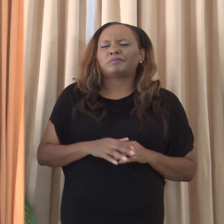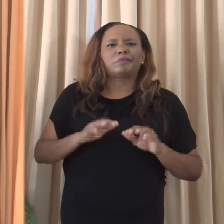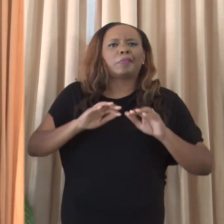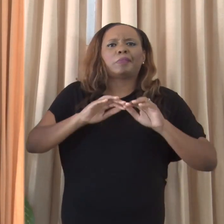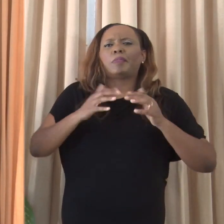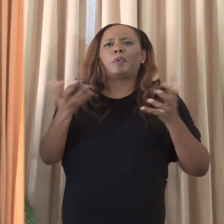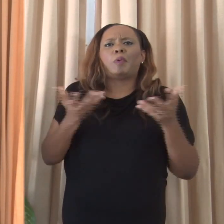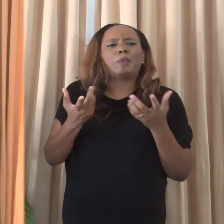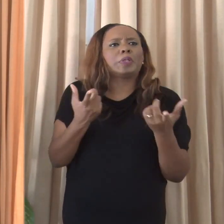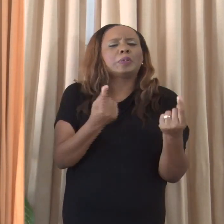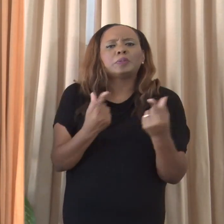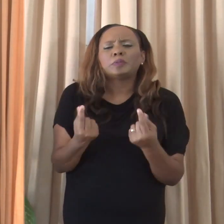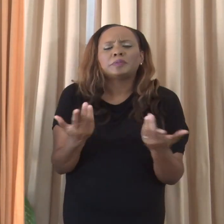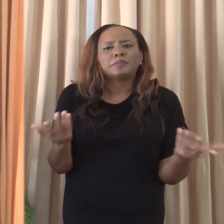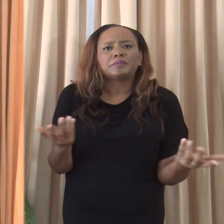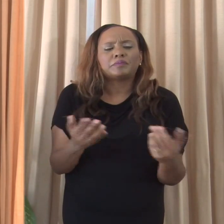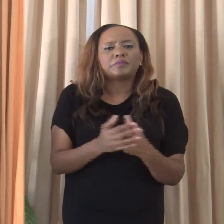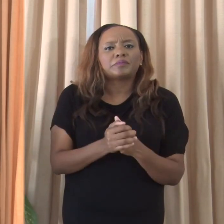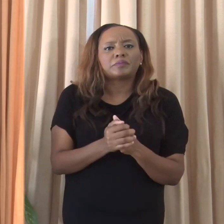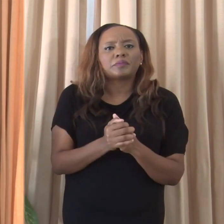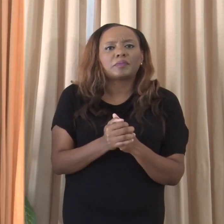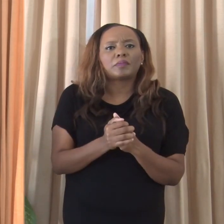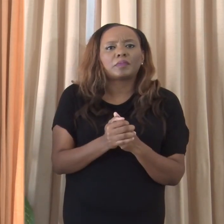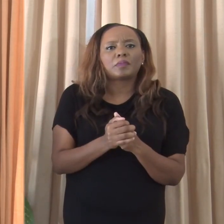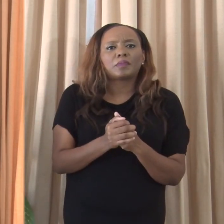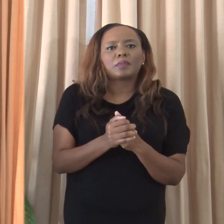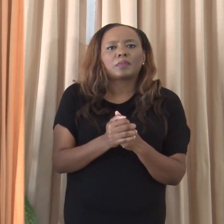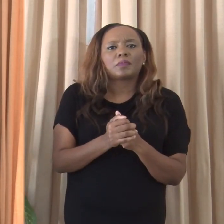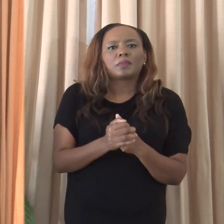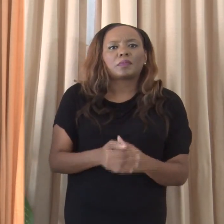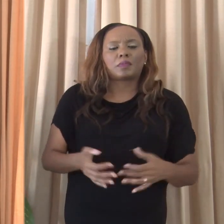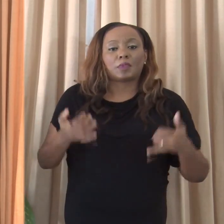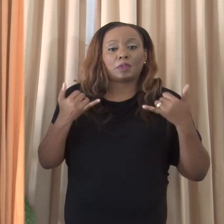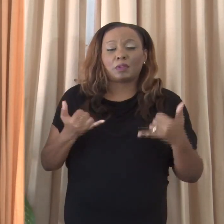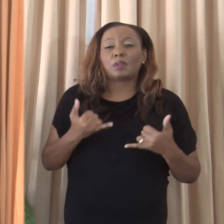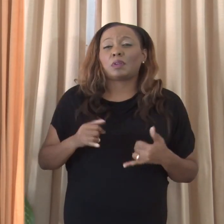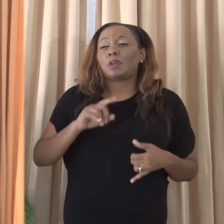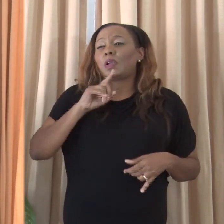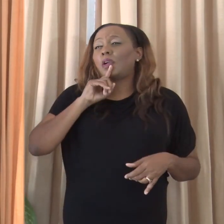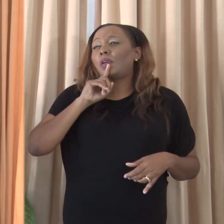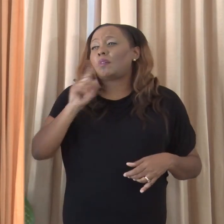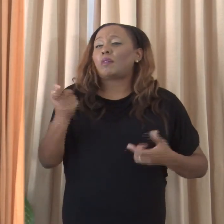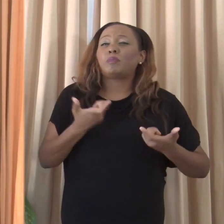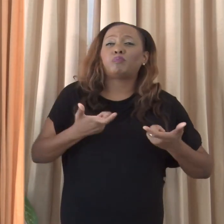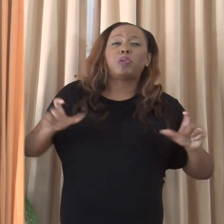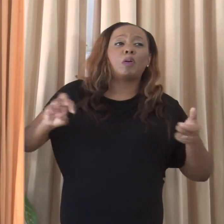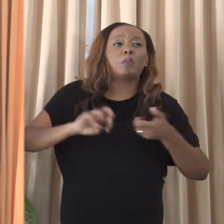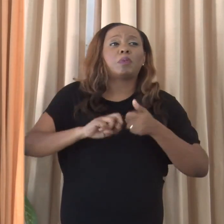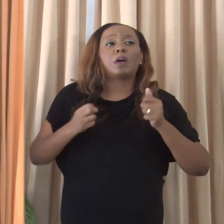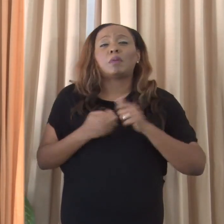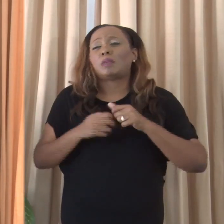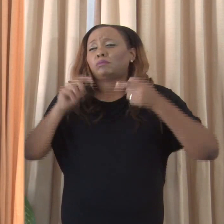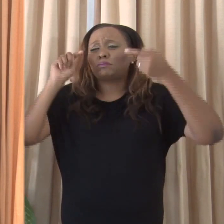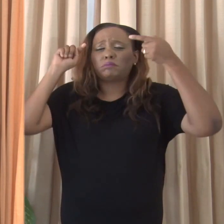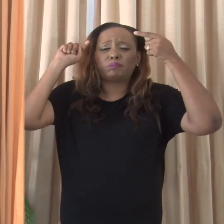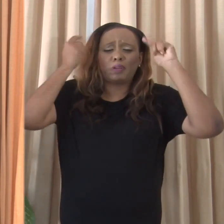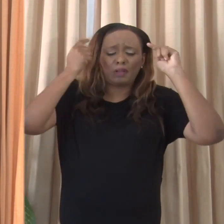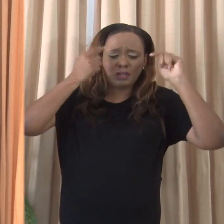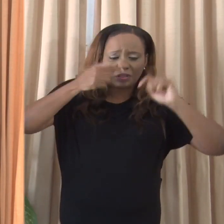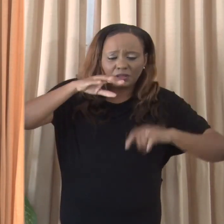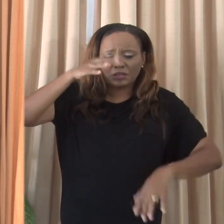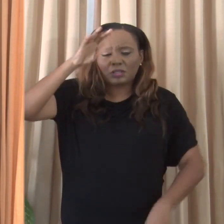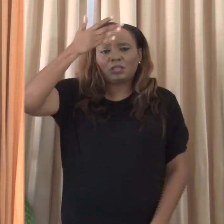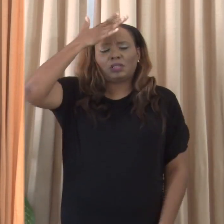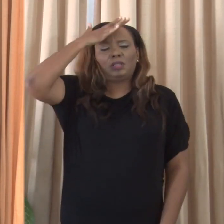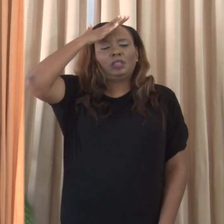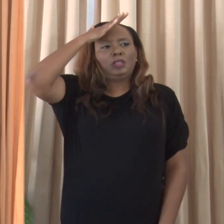that? May I say to you that right now that is an ongoing headache for several thousand Barbadians. I mean, take